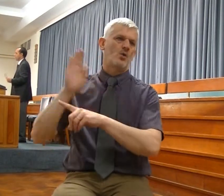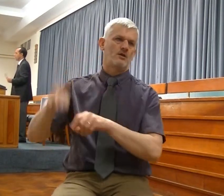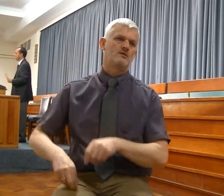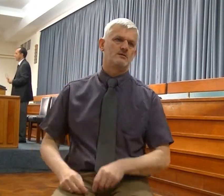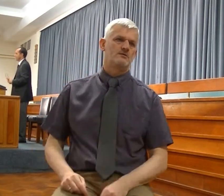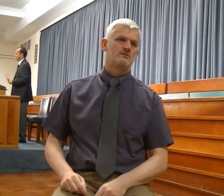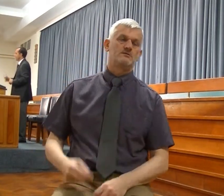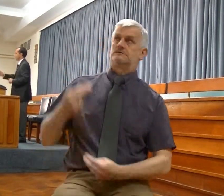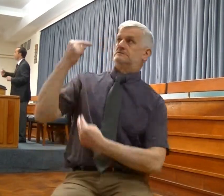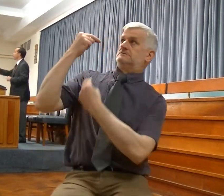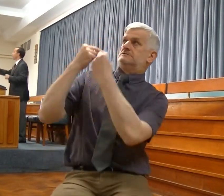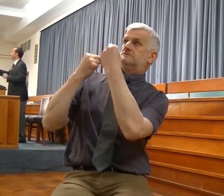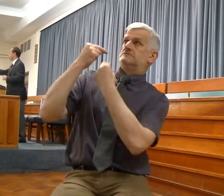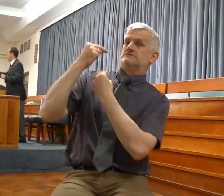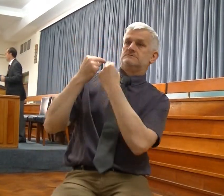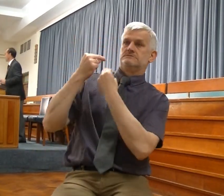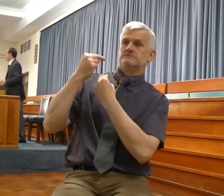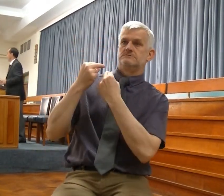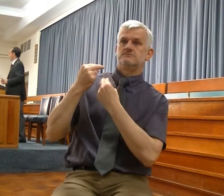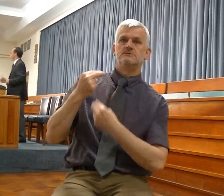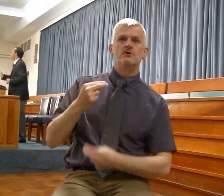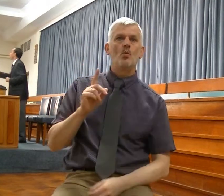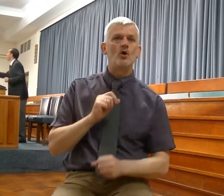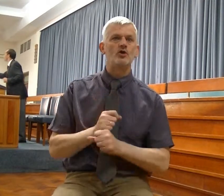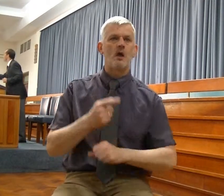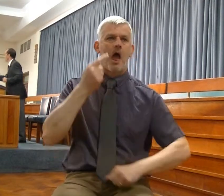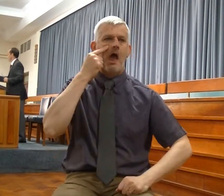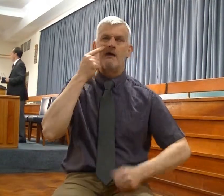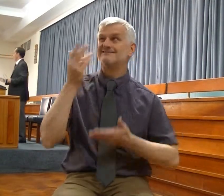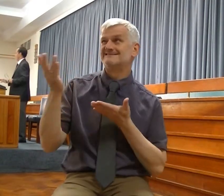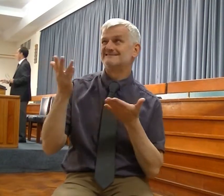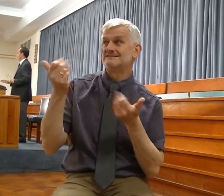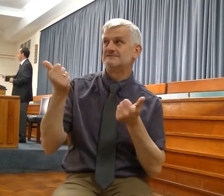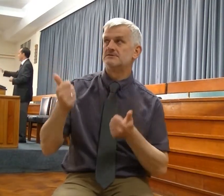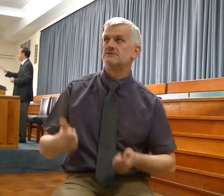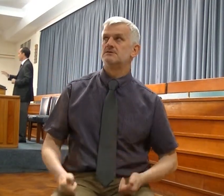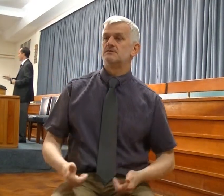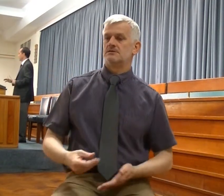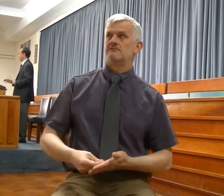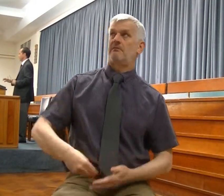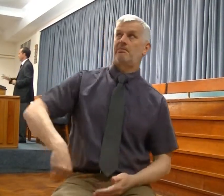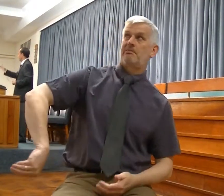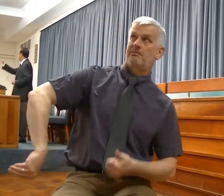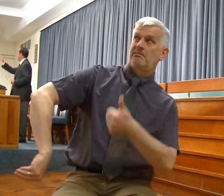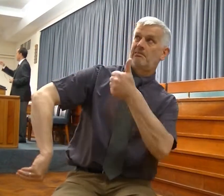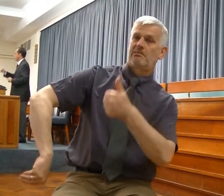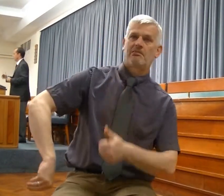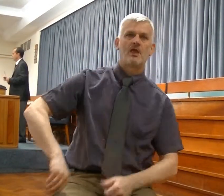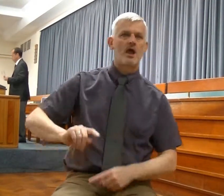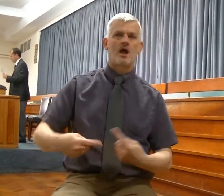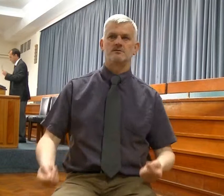about. Oh, that day, there will be no negotiation. No bribery. You can do that with